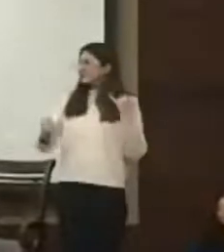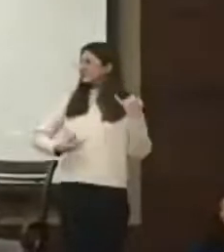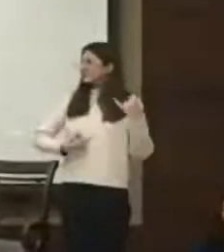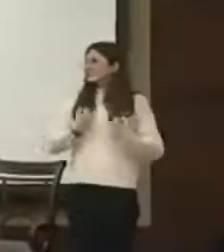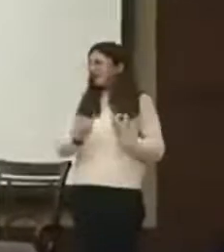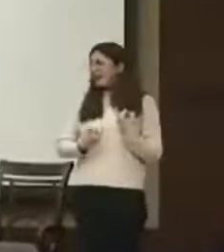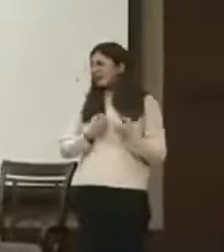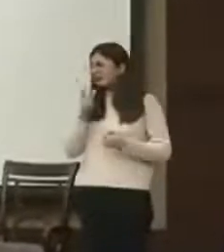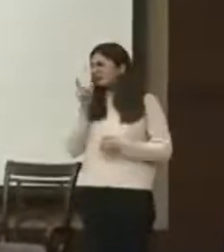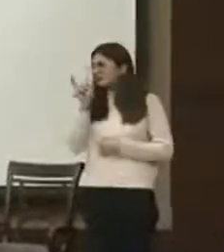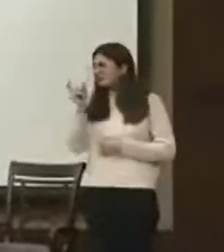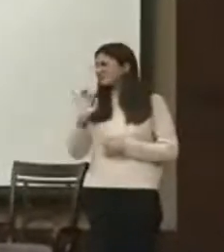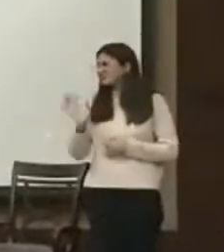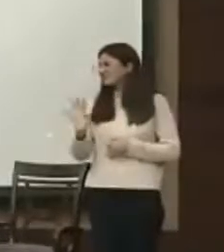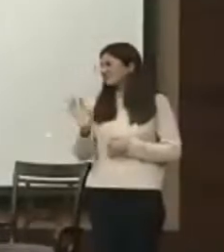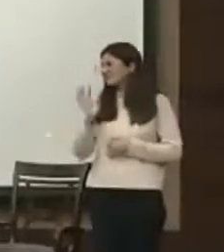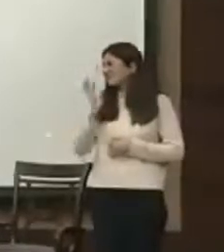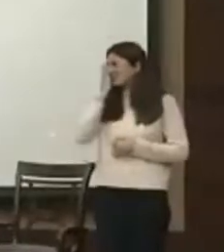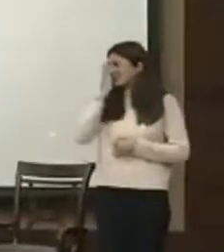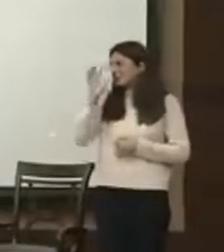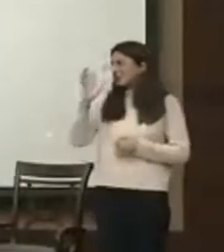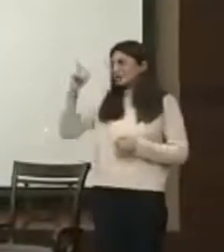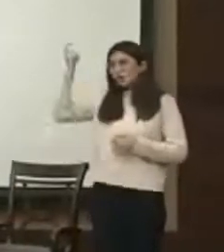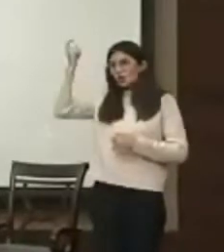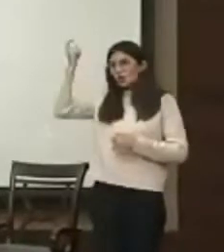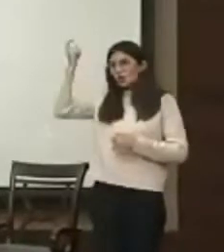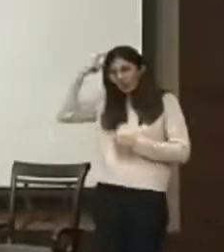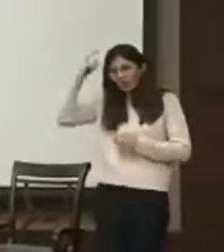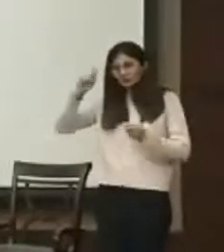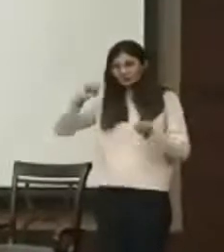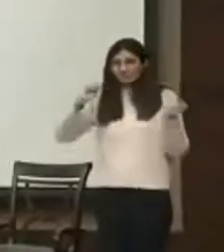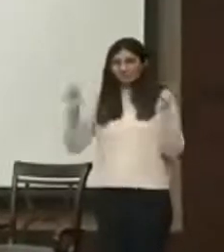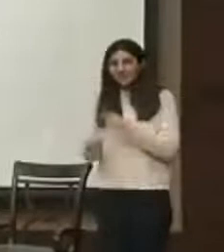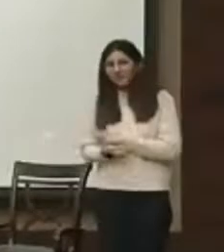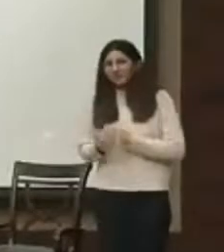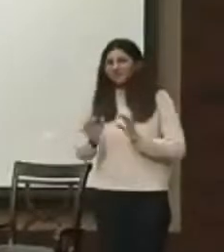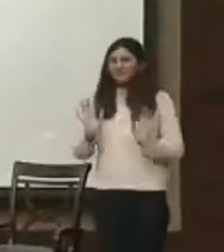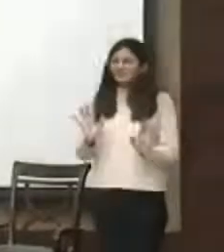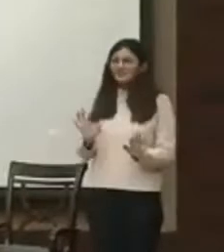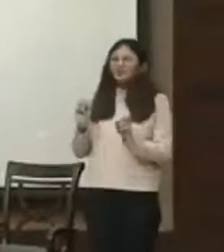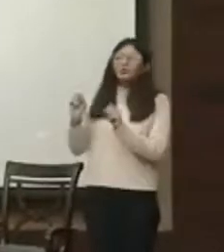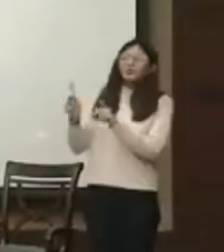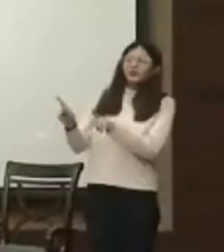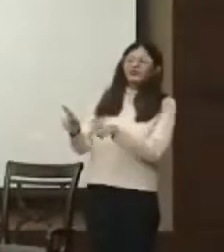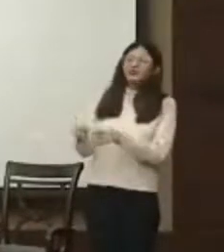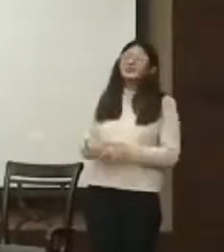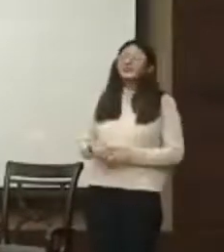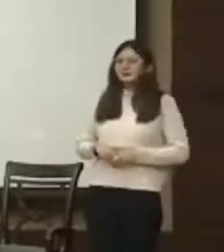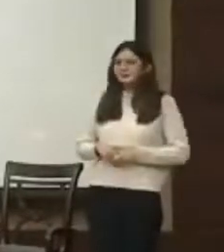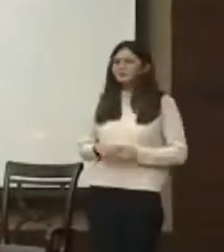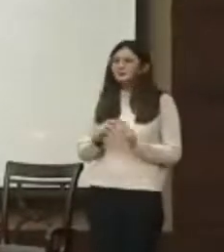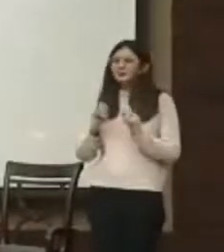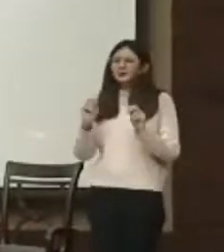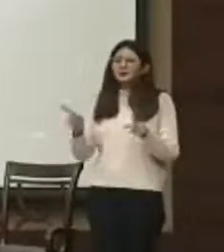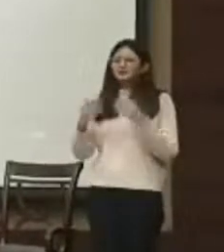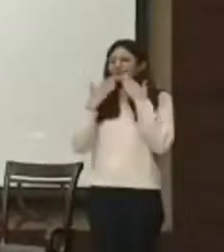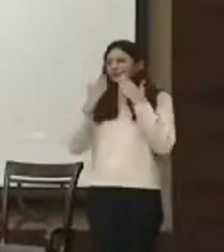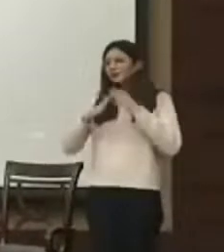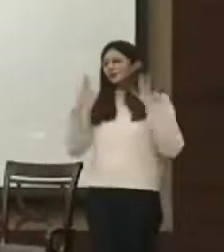interesting. Inspiring as in thought-provoking, I should say. Thought-provoking. Thank you very